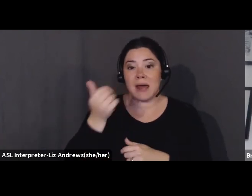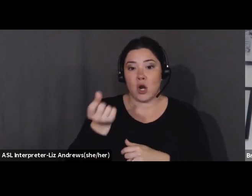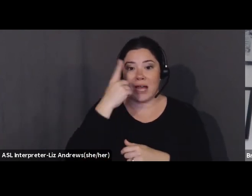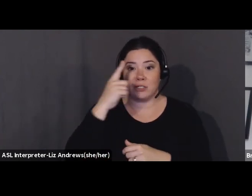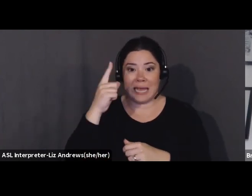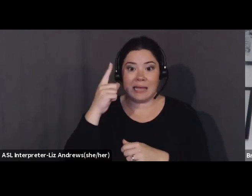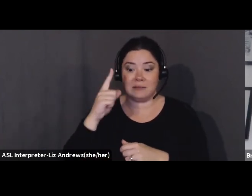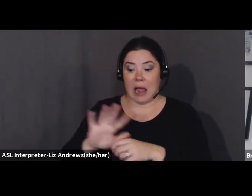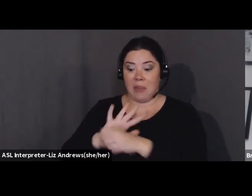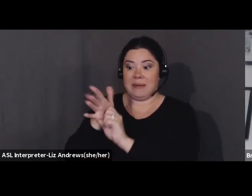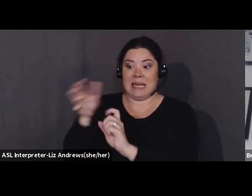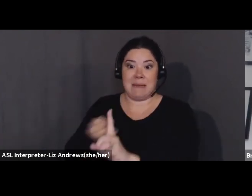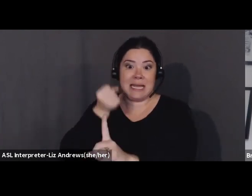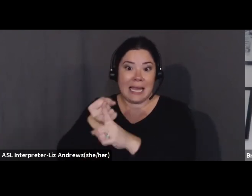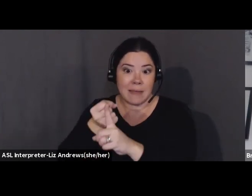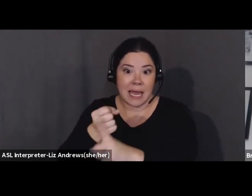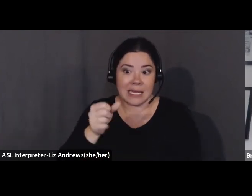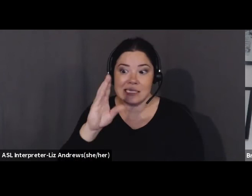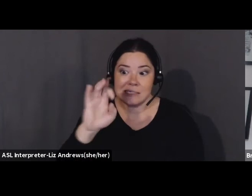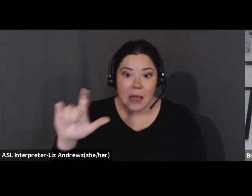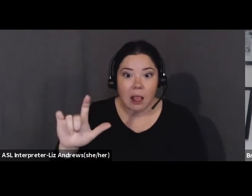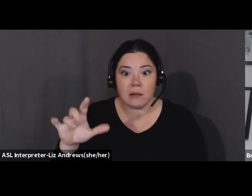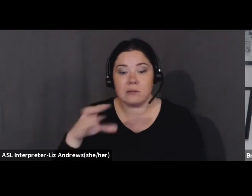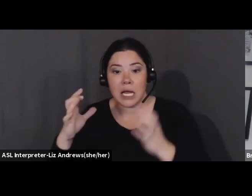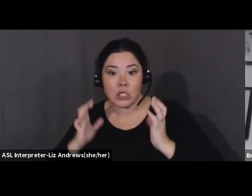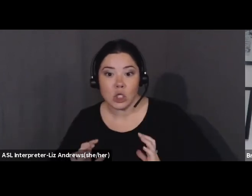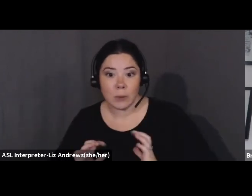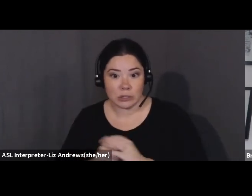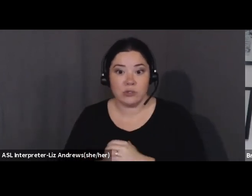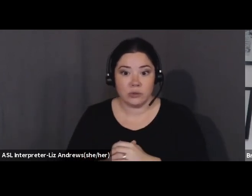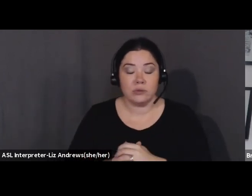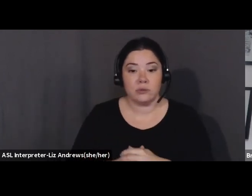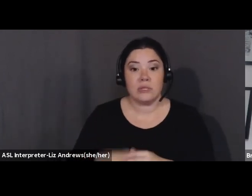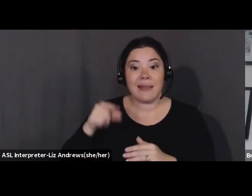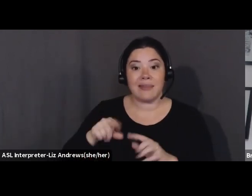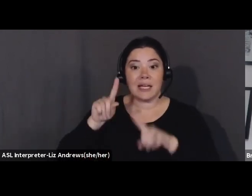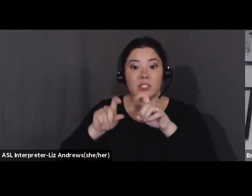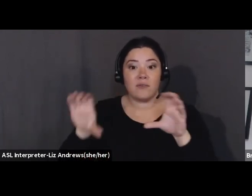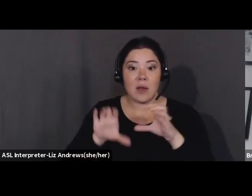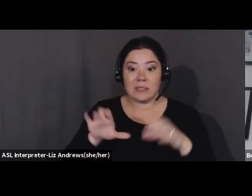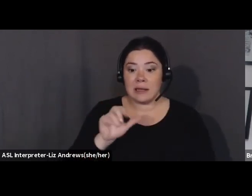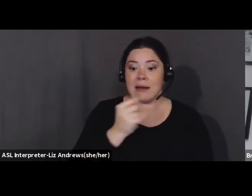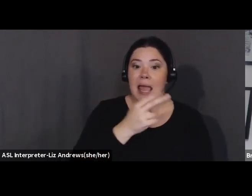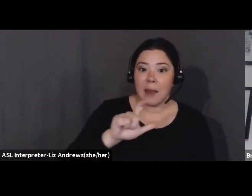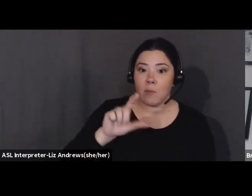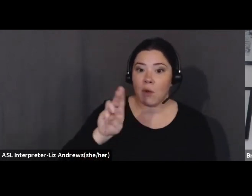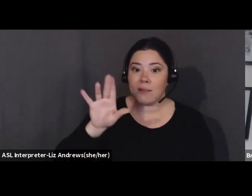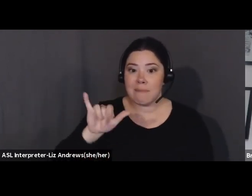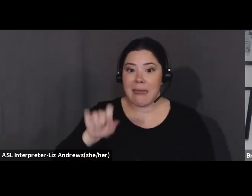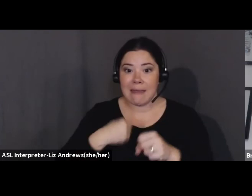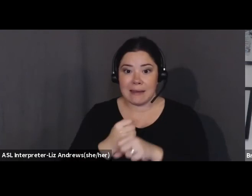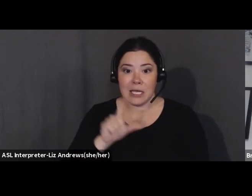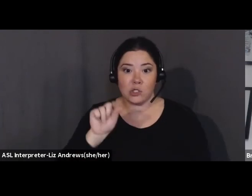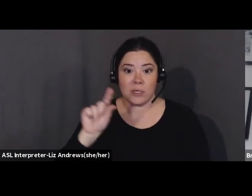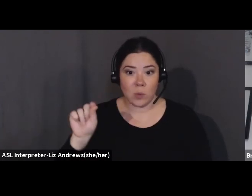of the pandemic on CILs and consumers. So this survey was conducted in April and May of 2020,